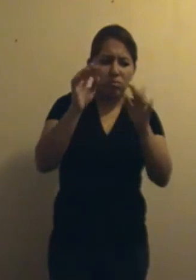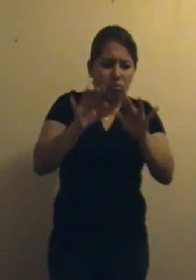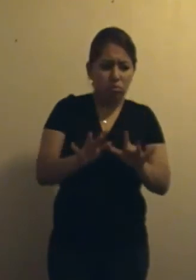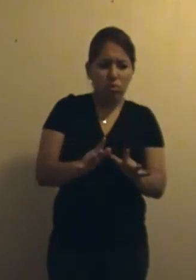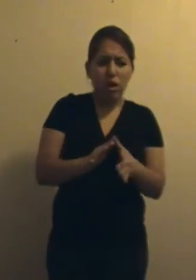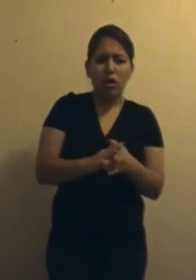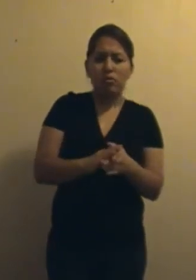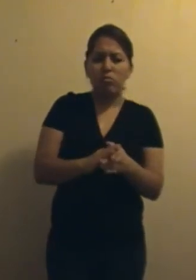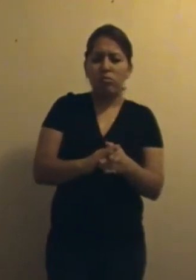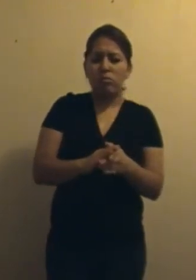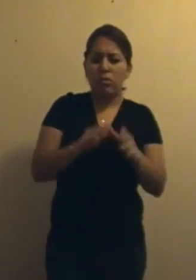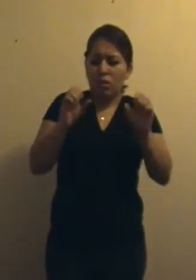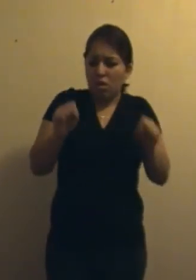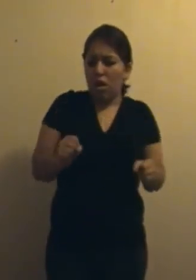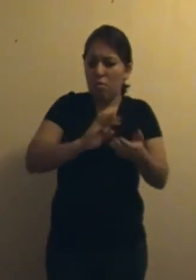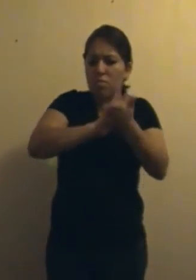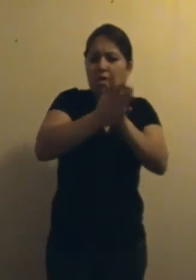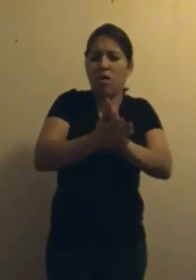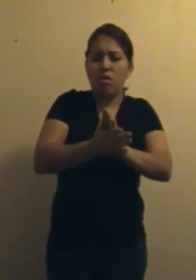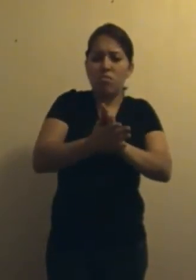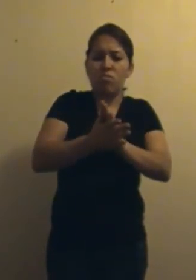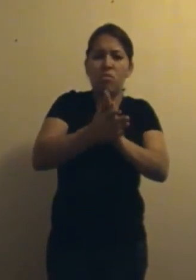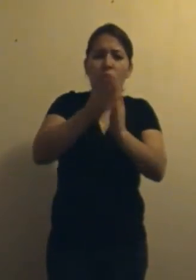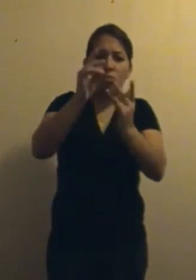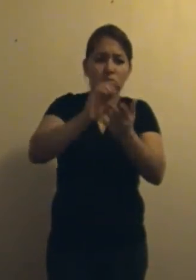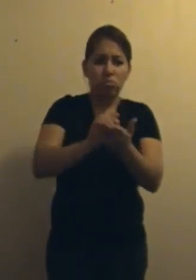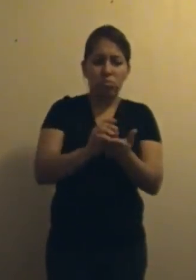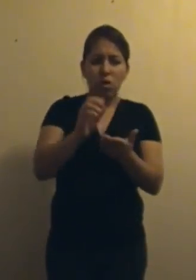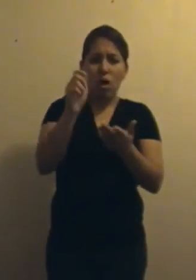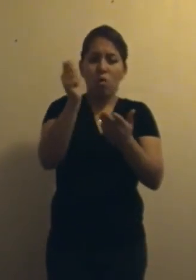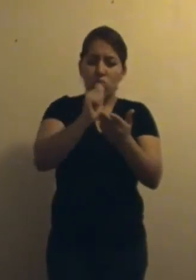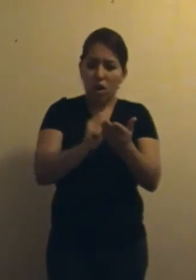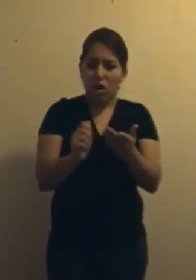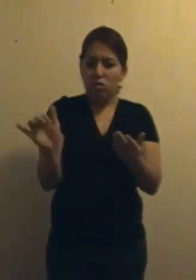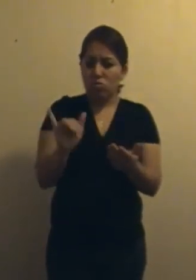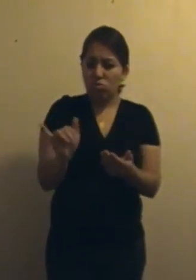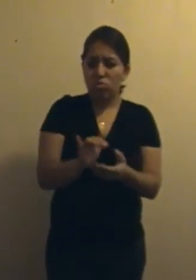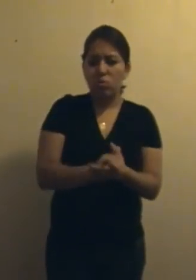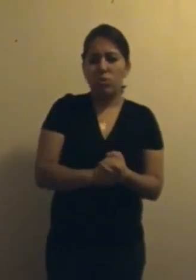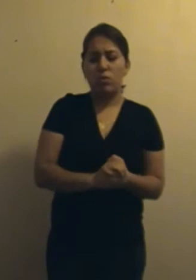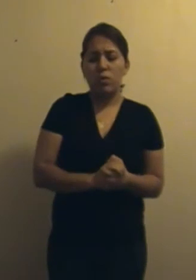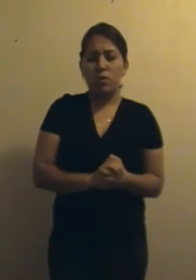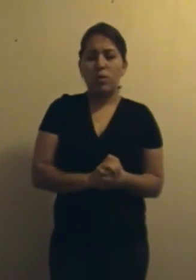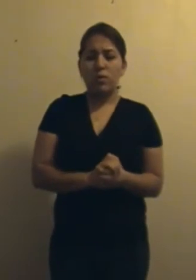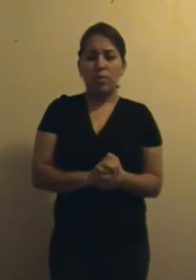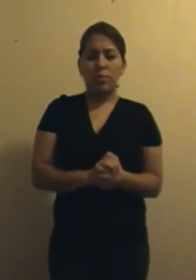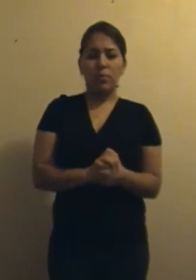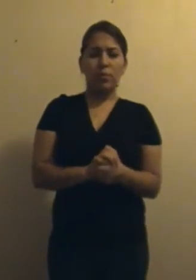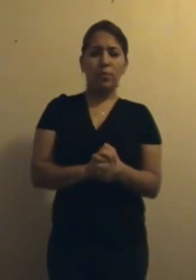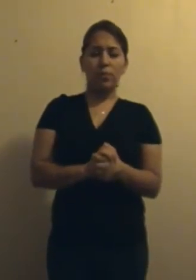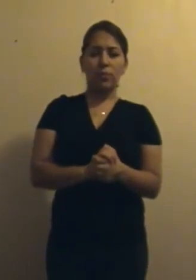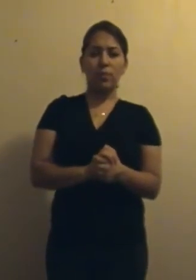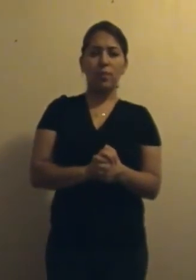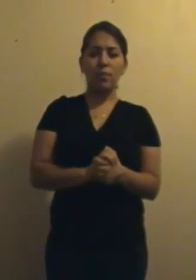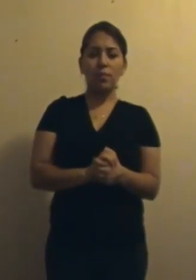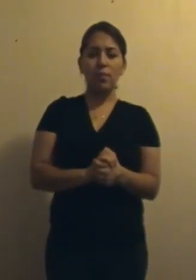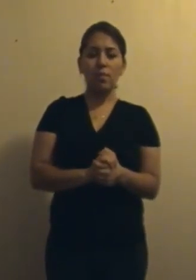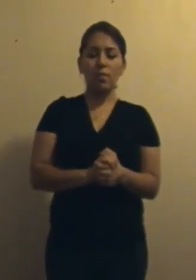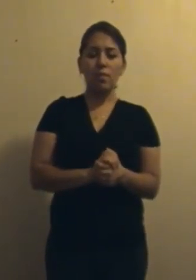writers creating a new body of knowledge with their report. So even, just thinking about using that with freshman students on a skills